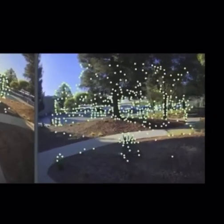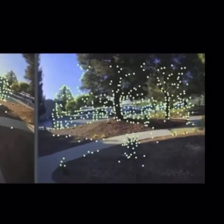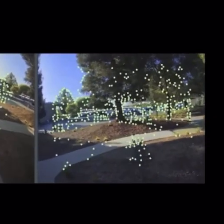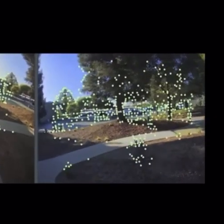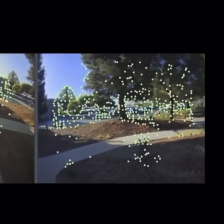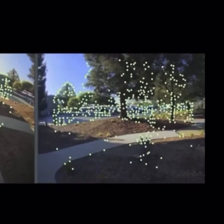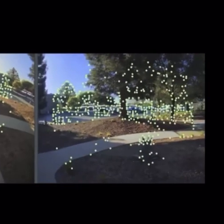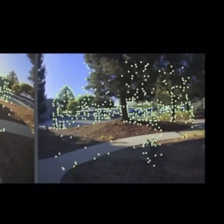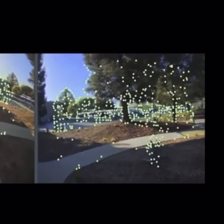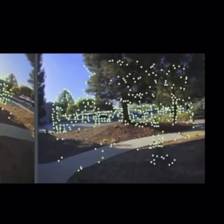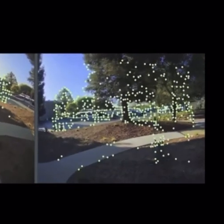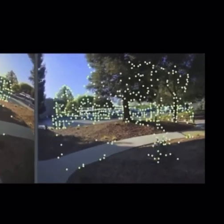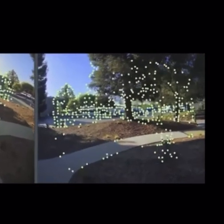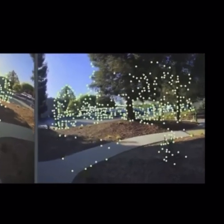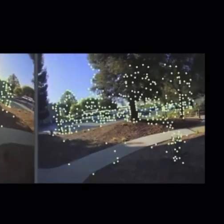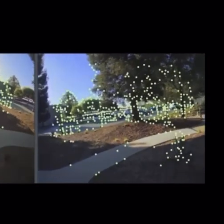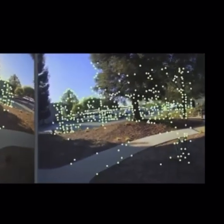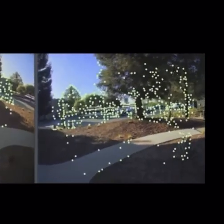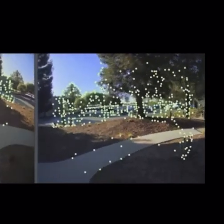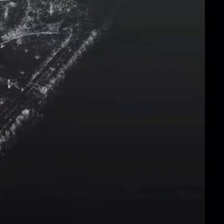These are all real, by the way.